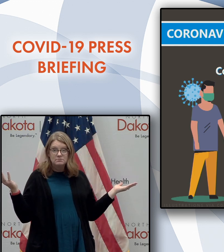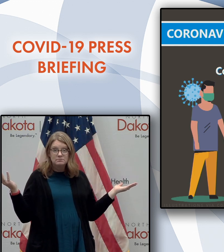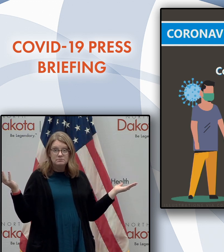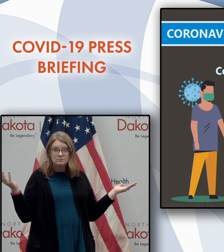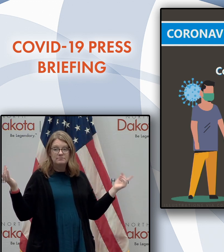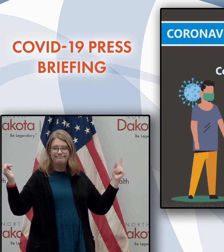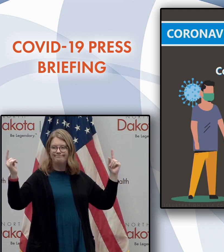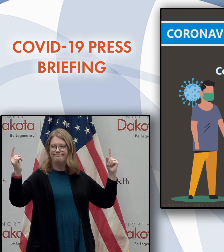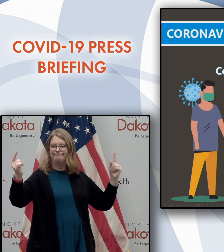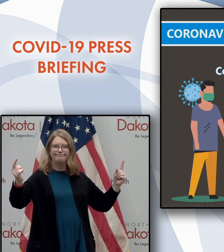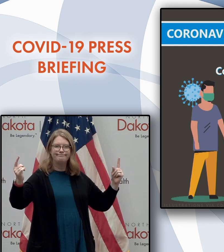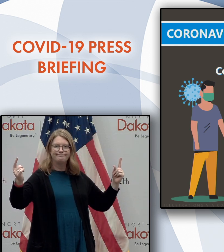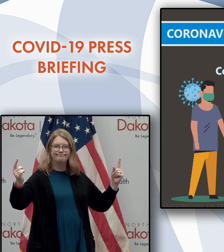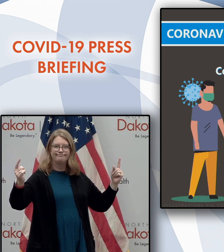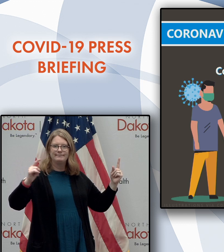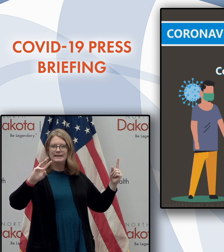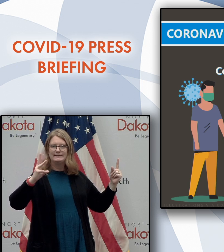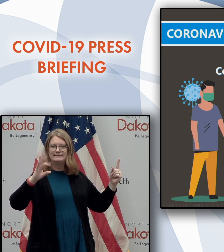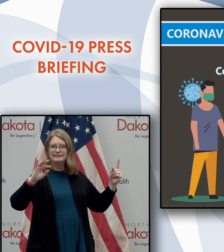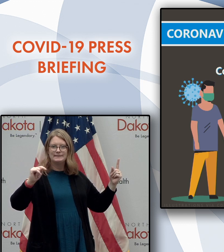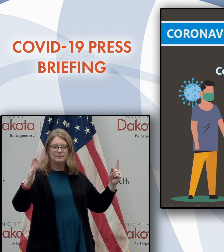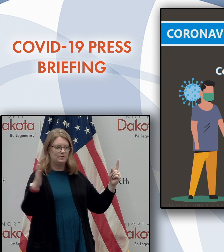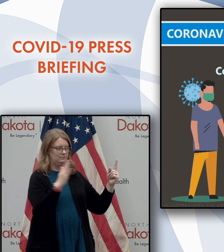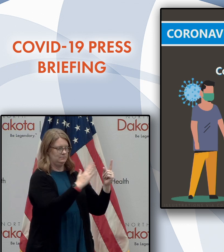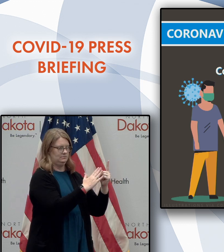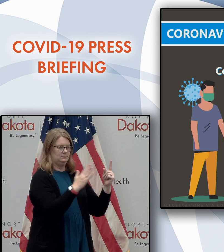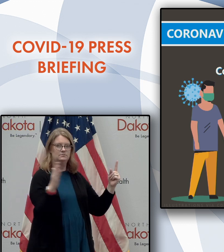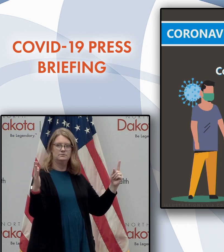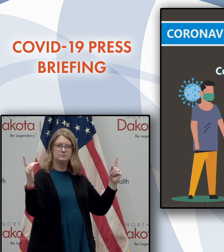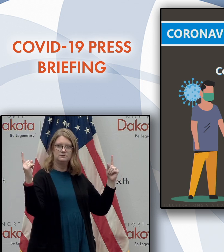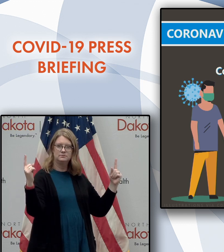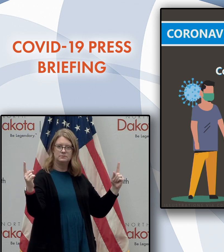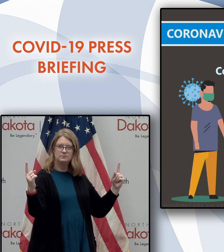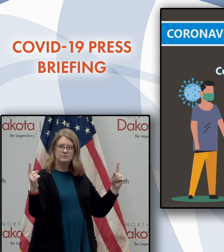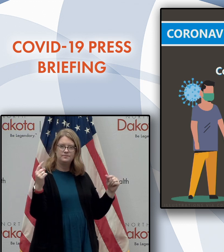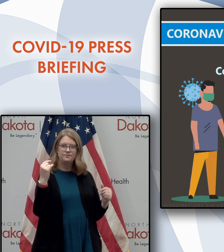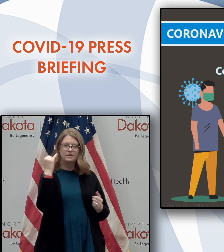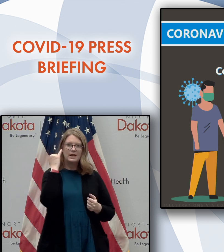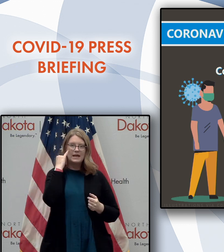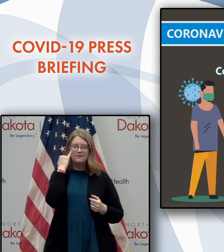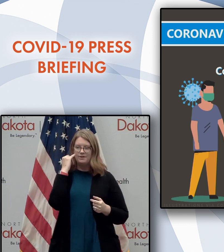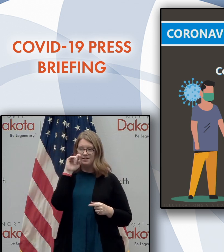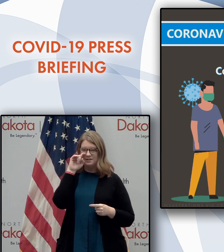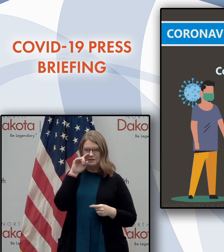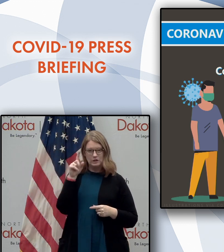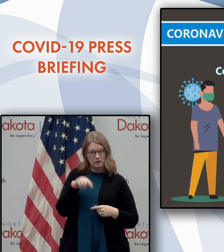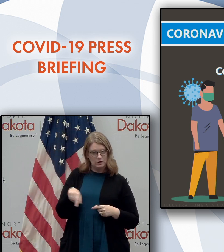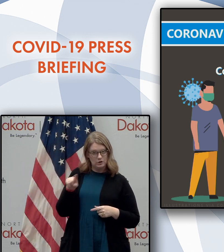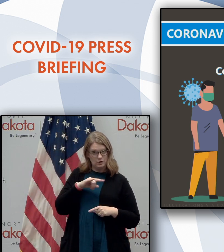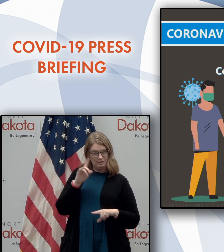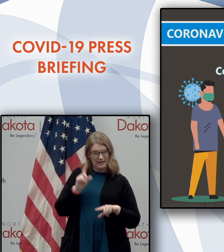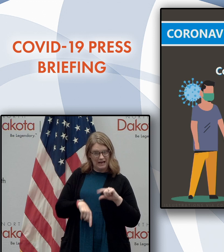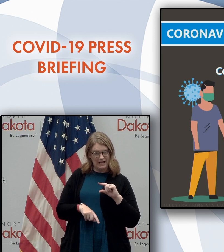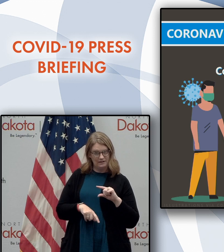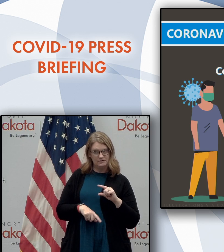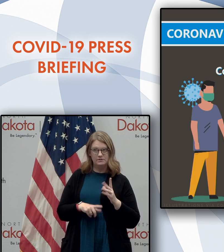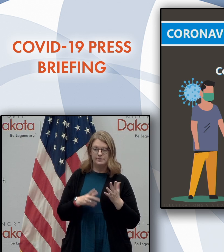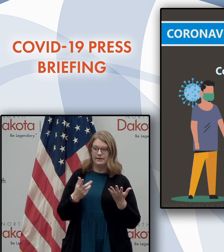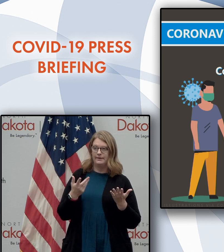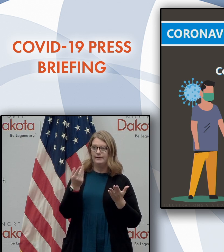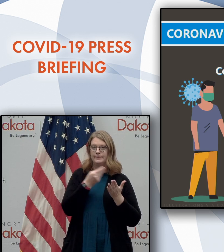Just make sure that you keep your distance from all other people. And if you're in a position where you can't, whether that's